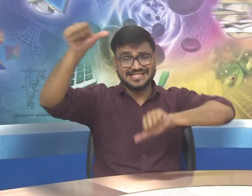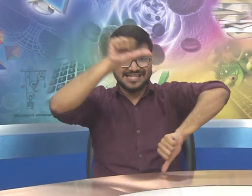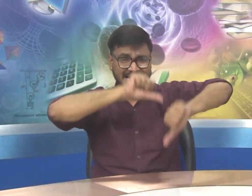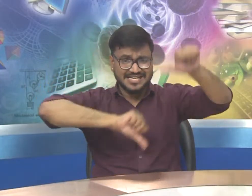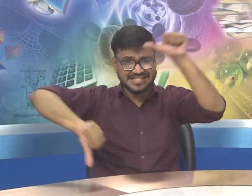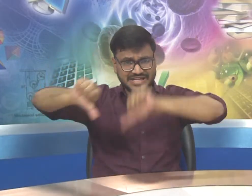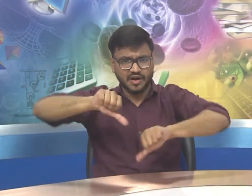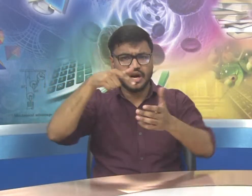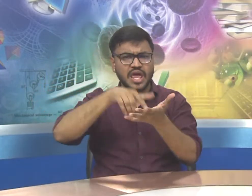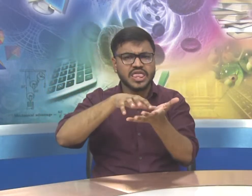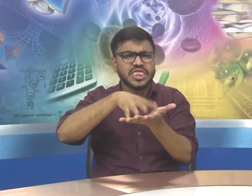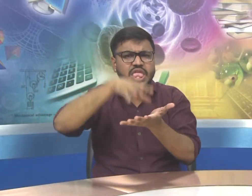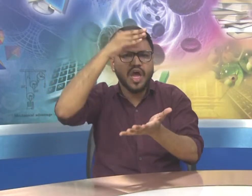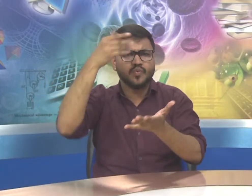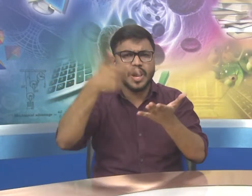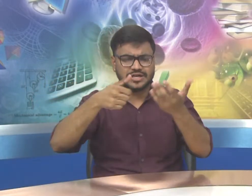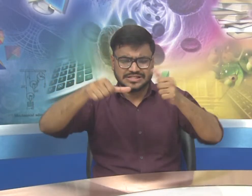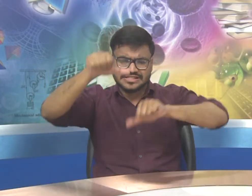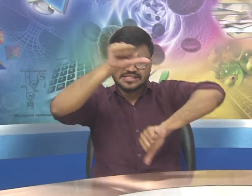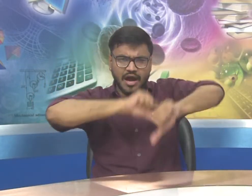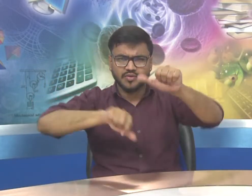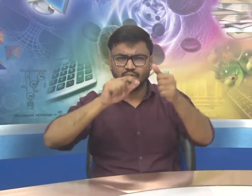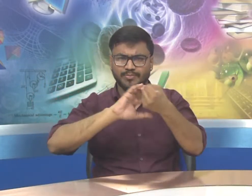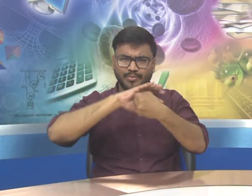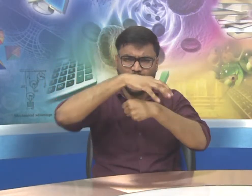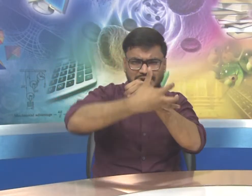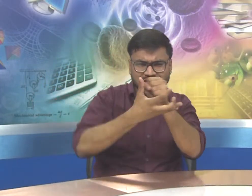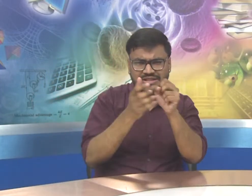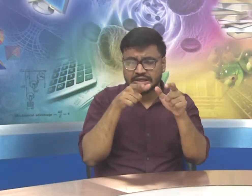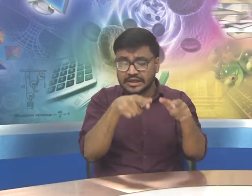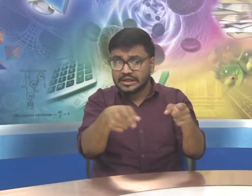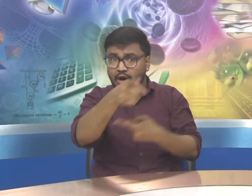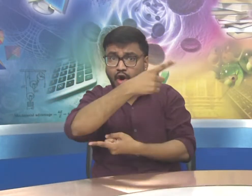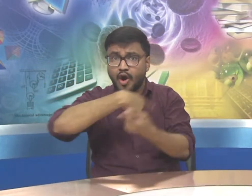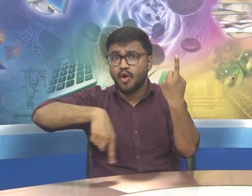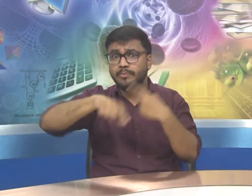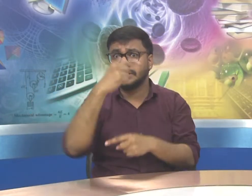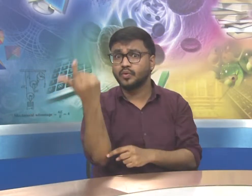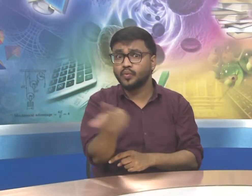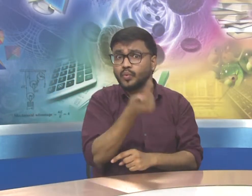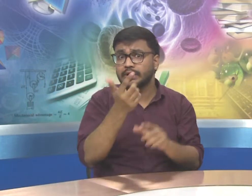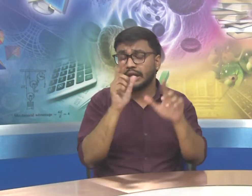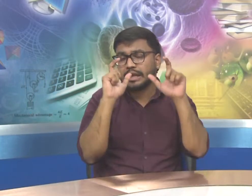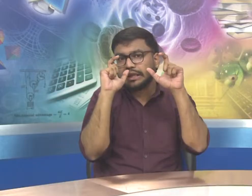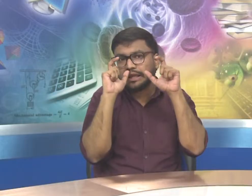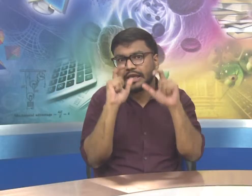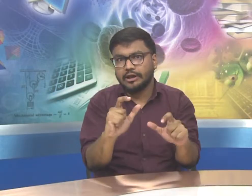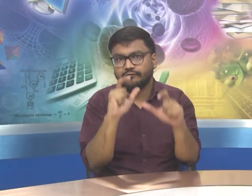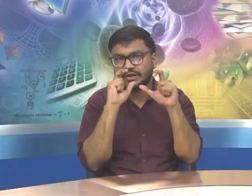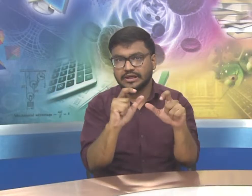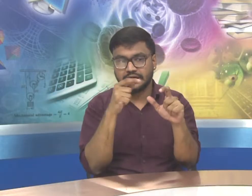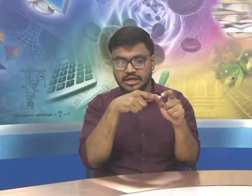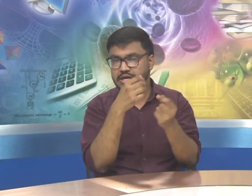Antony Lavoisier, a French chemist, he studied reactions carefully using a